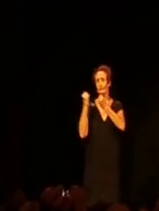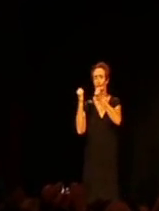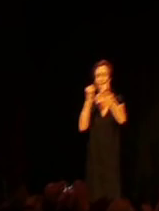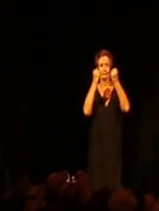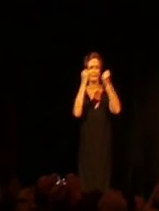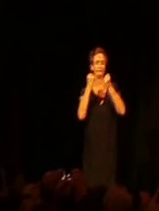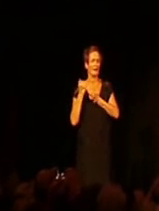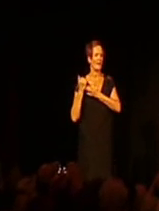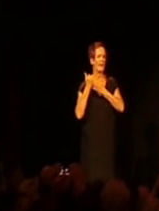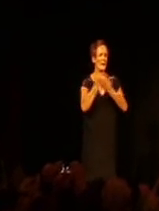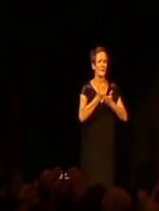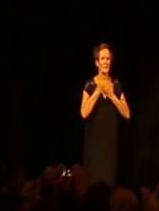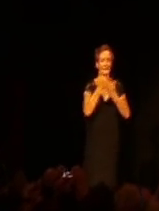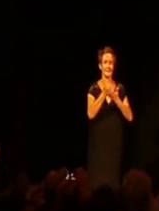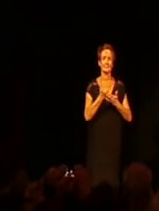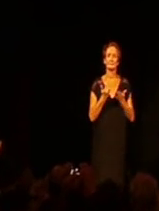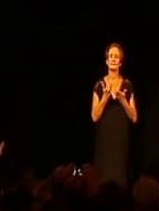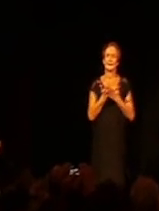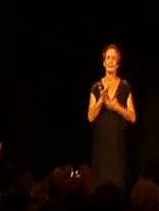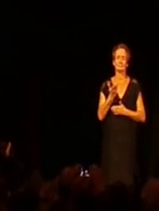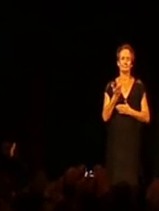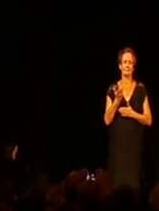and obviously working for the benefit of their